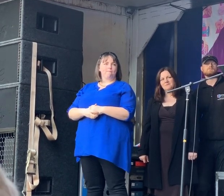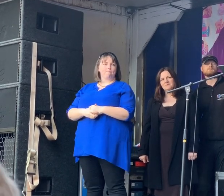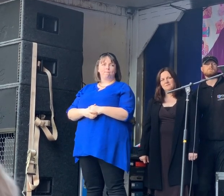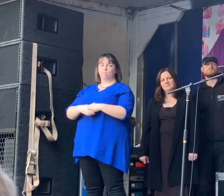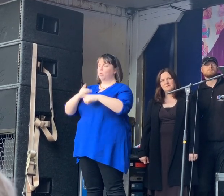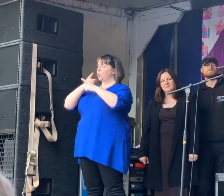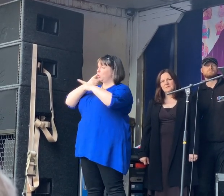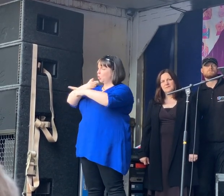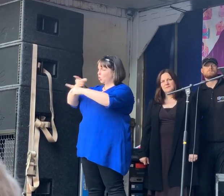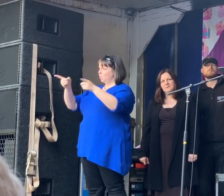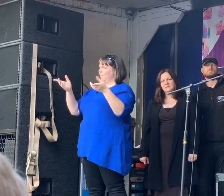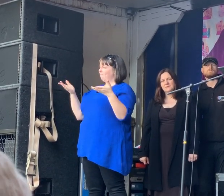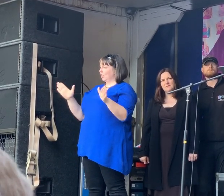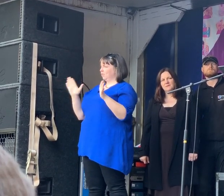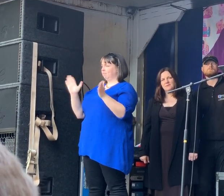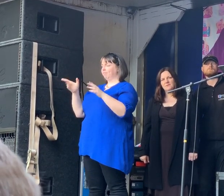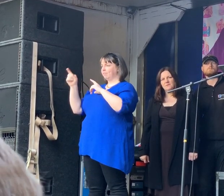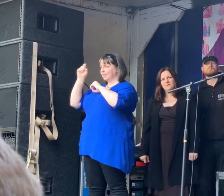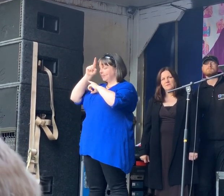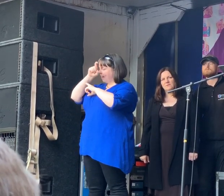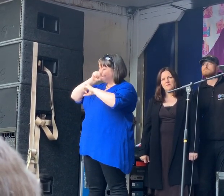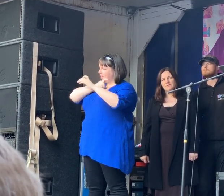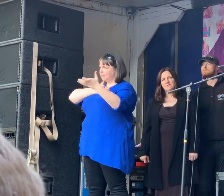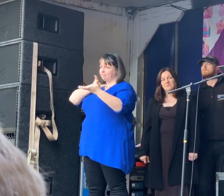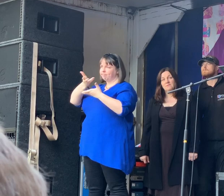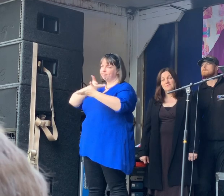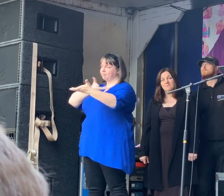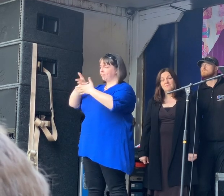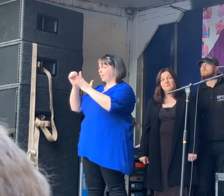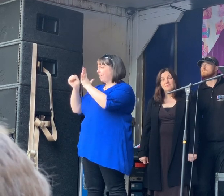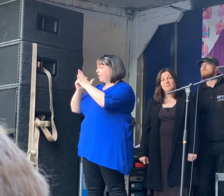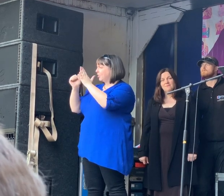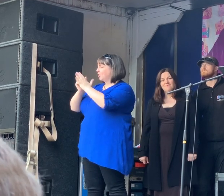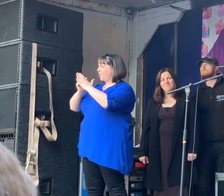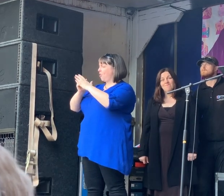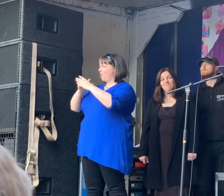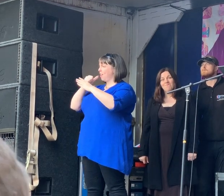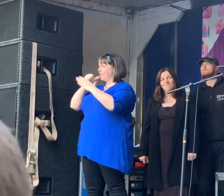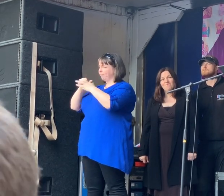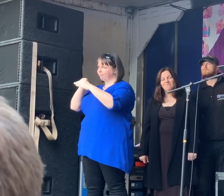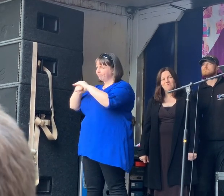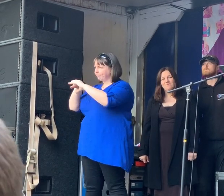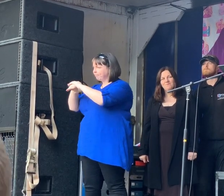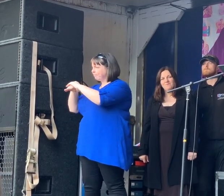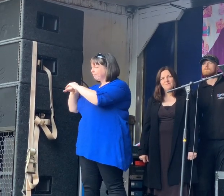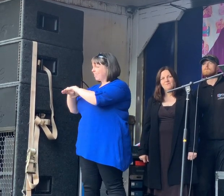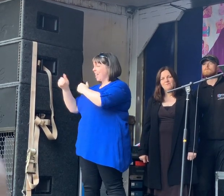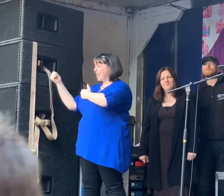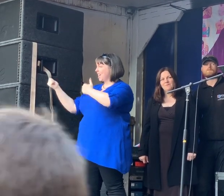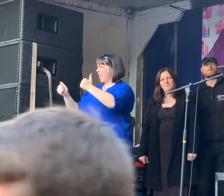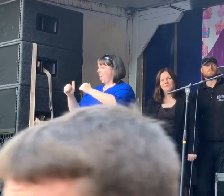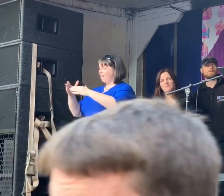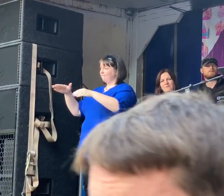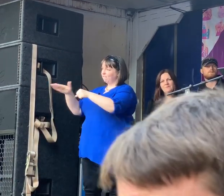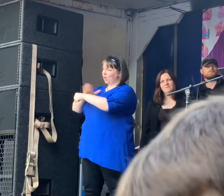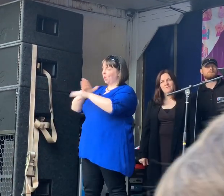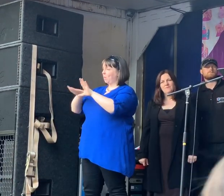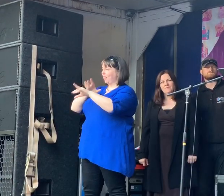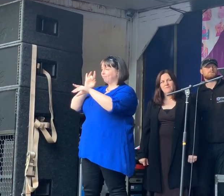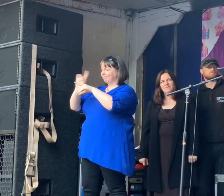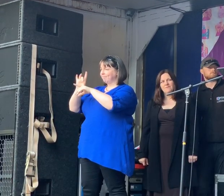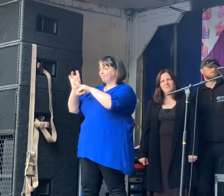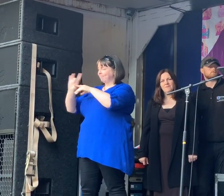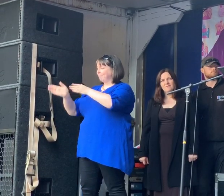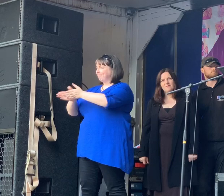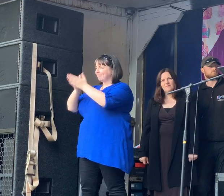You had the difficult conversations, knocked on doors, stuffed flyers through letterboxes, filled car booths with merchandise,